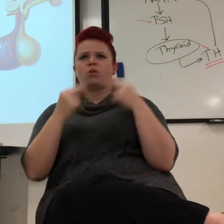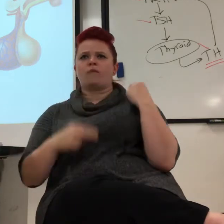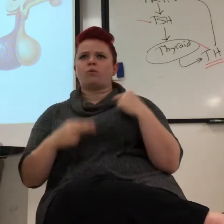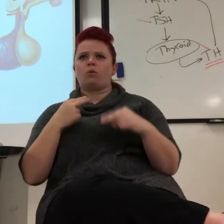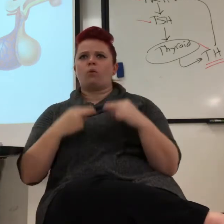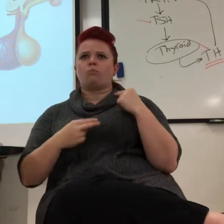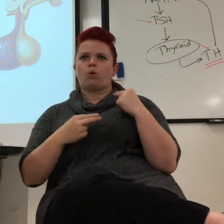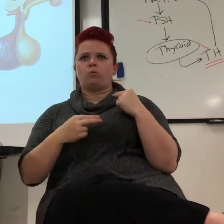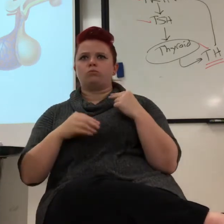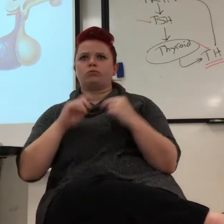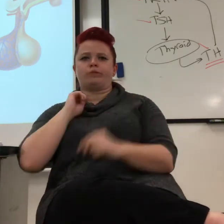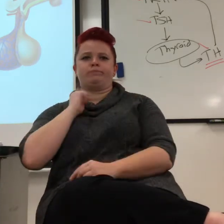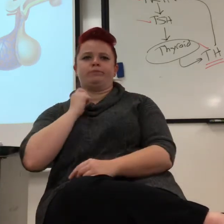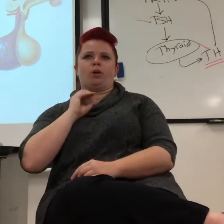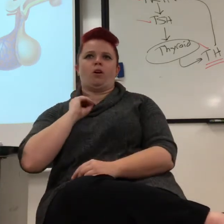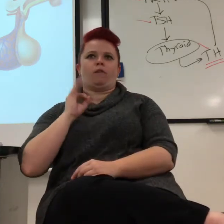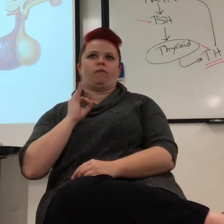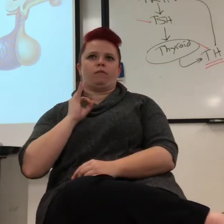it off.